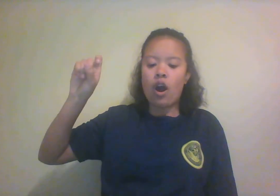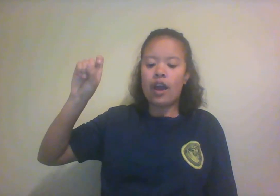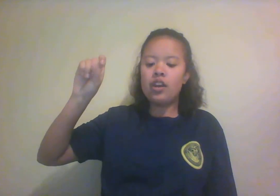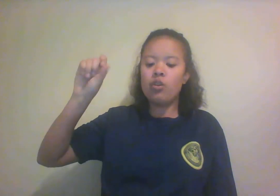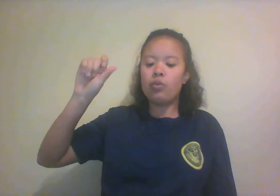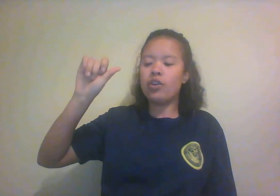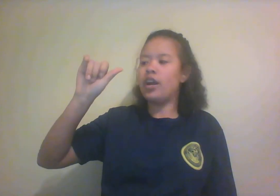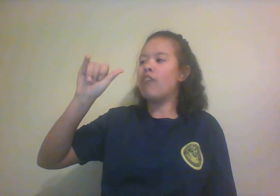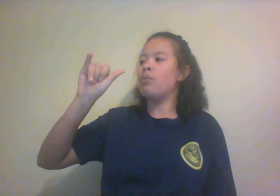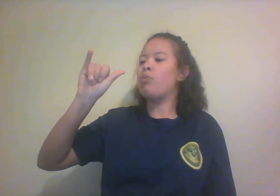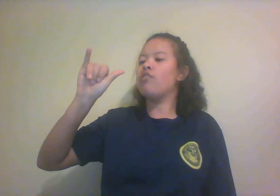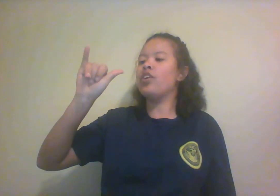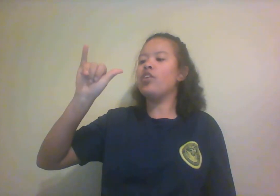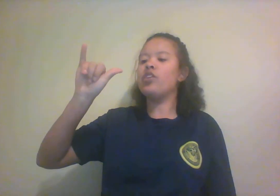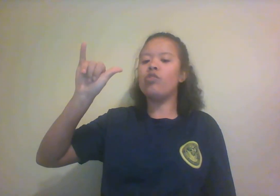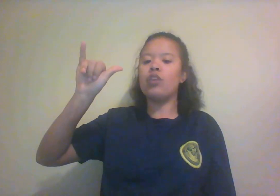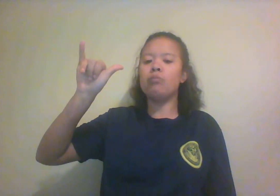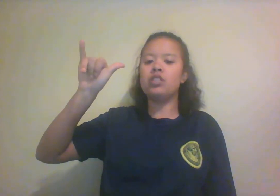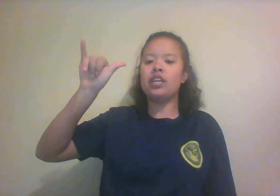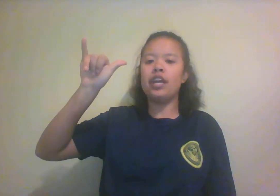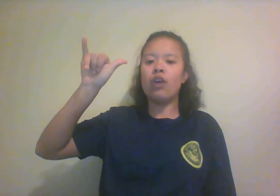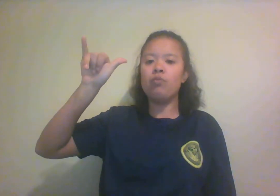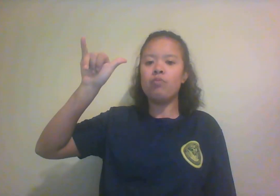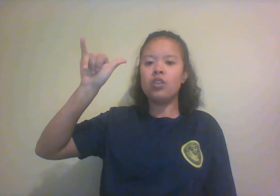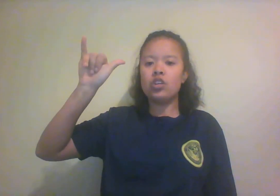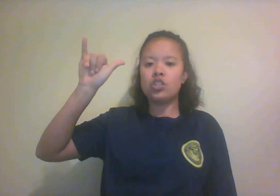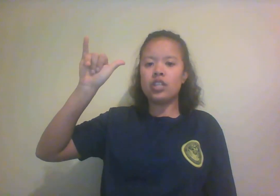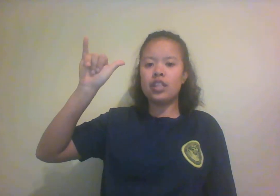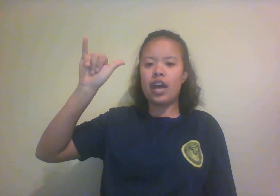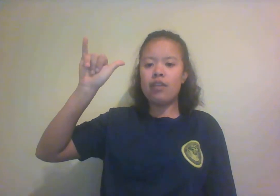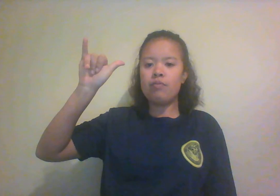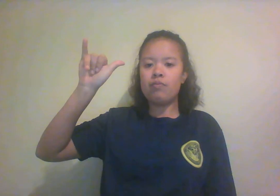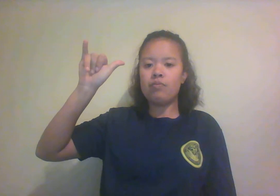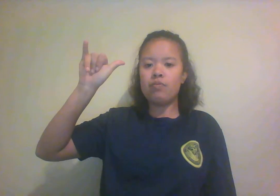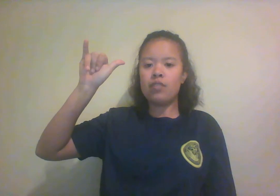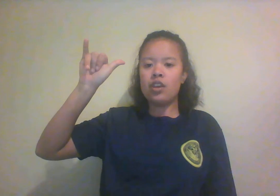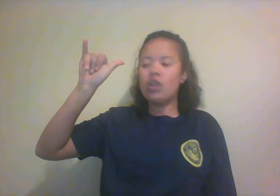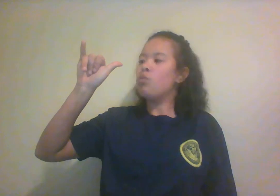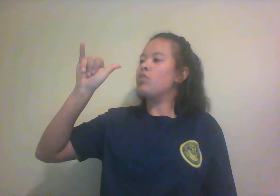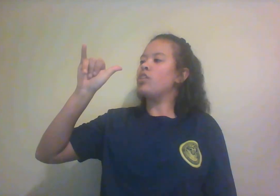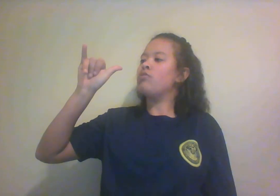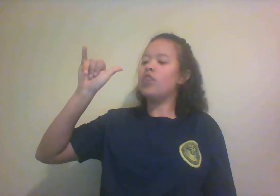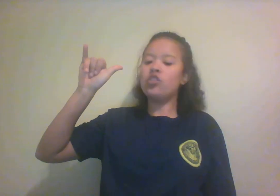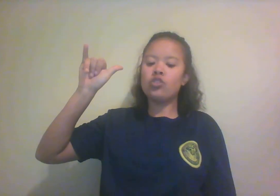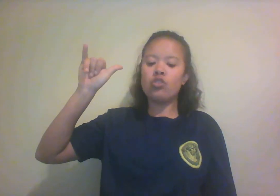Y, you're going to have your pointer finger and your thumb sticking out, just like that, with your other fingers curled